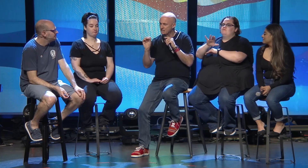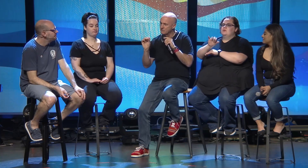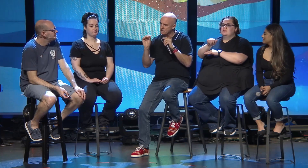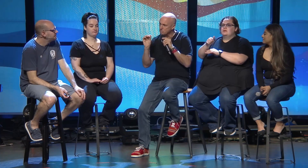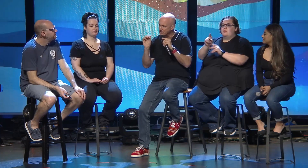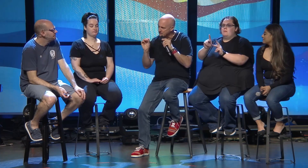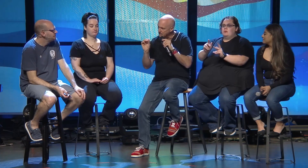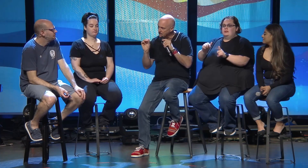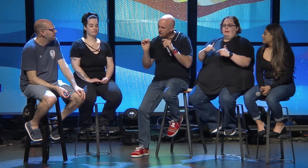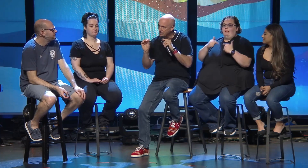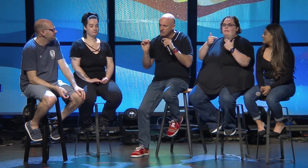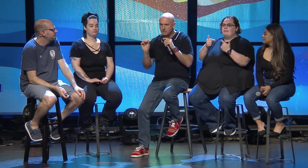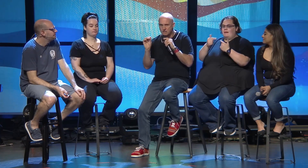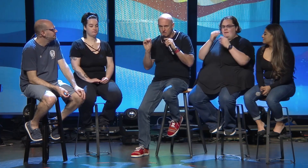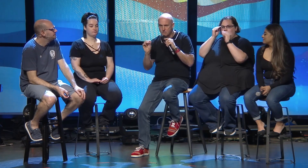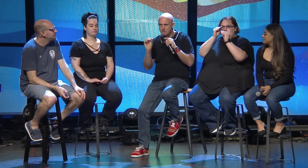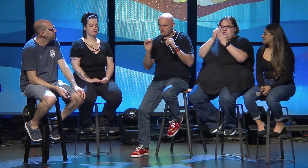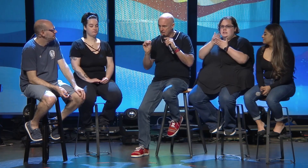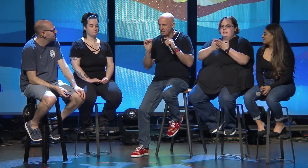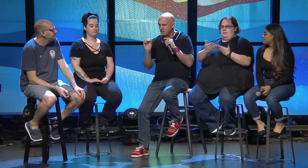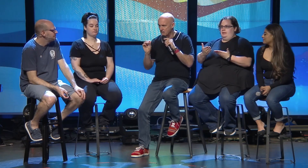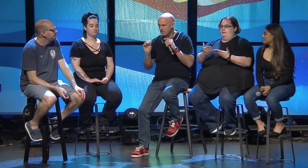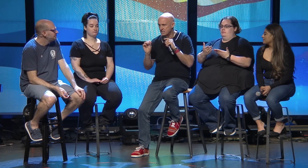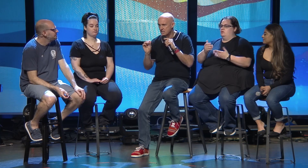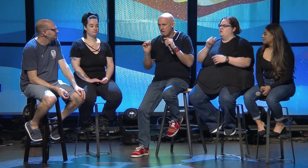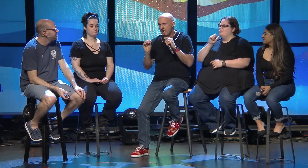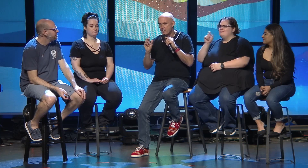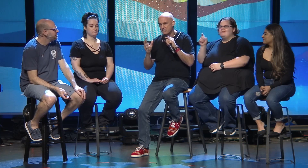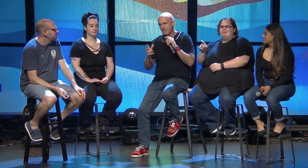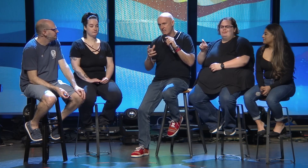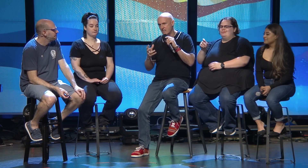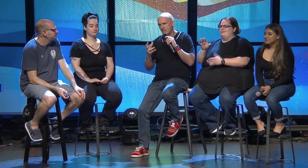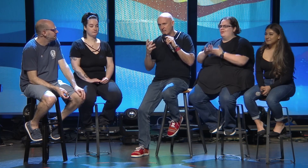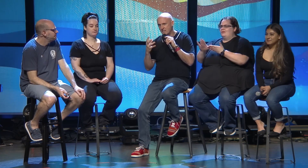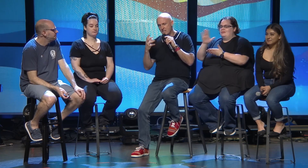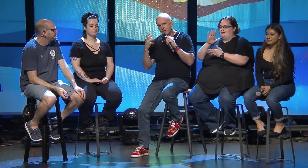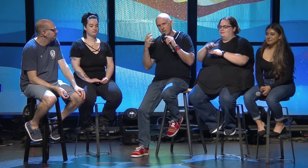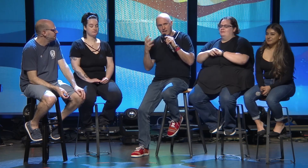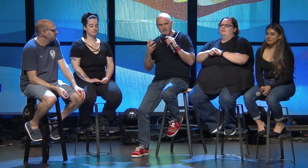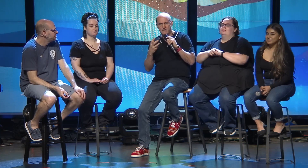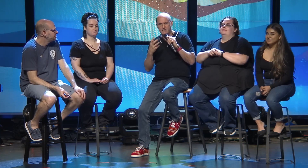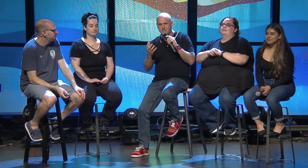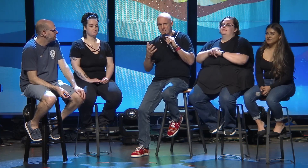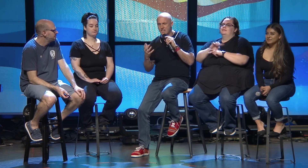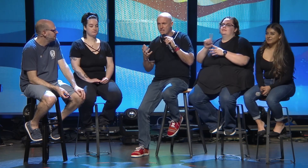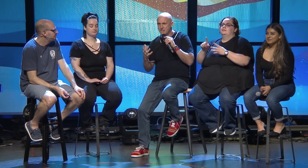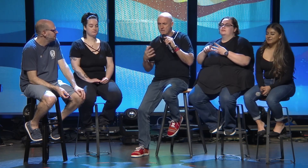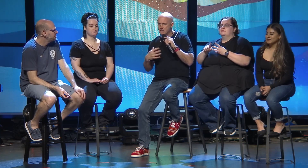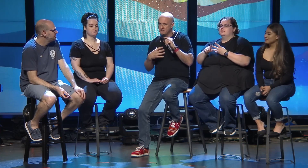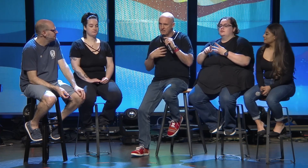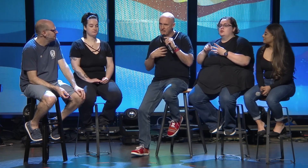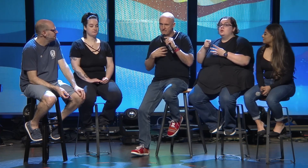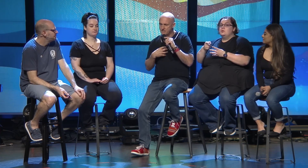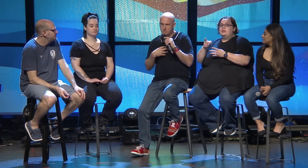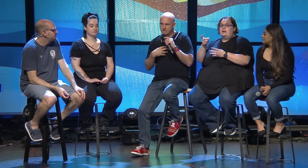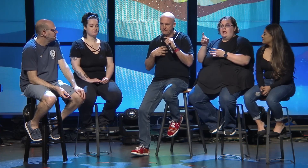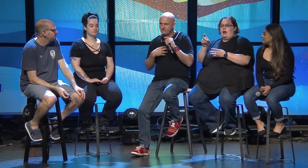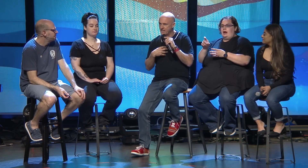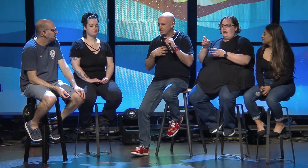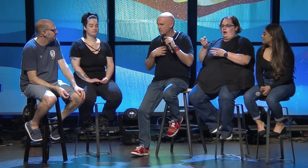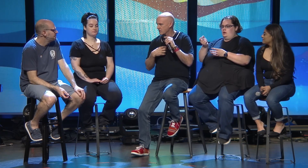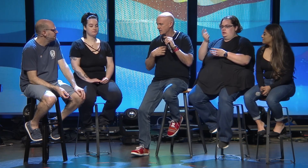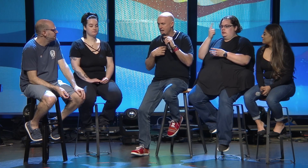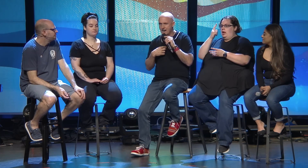and teach them simplicity. You don't need college. The second thing is that we have to understand, because my life has